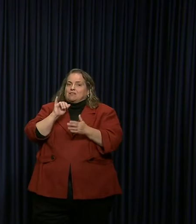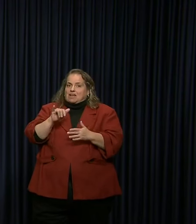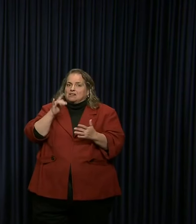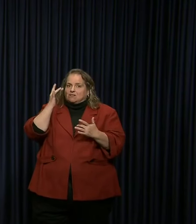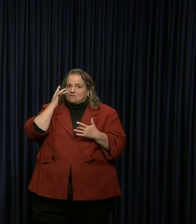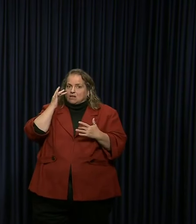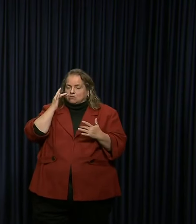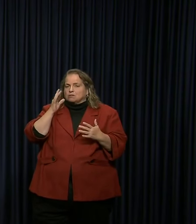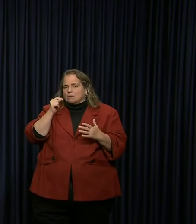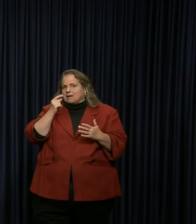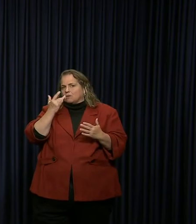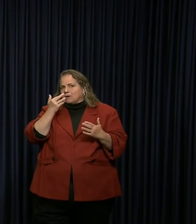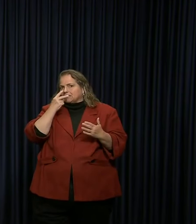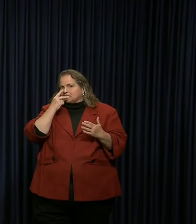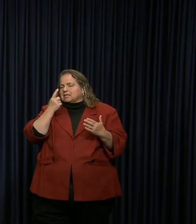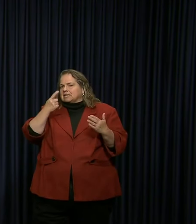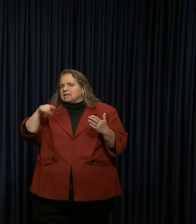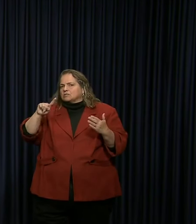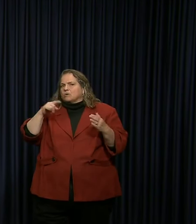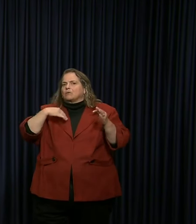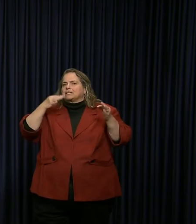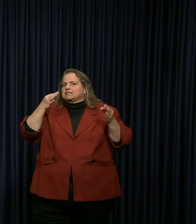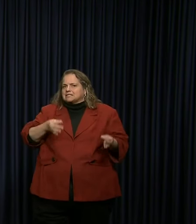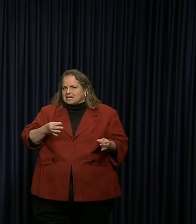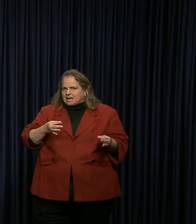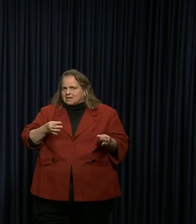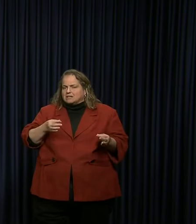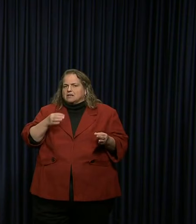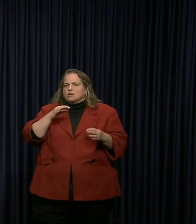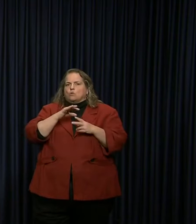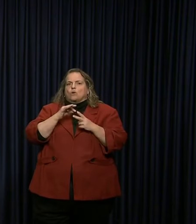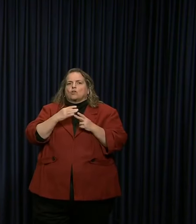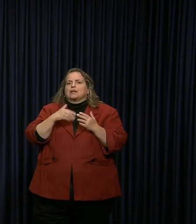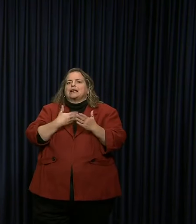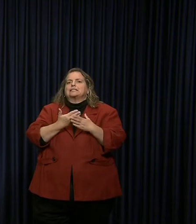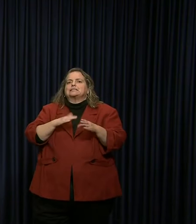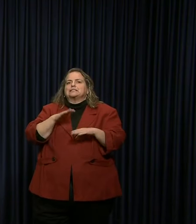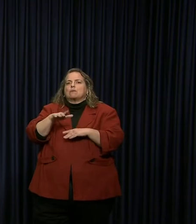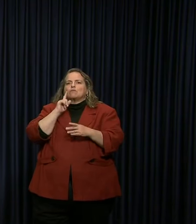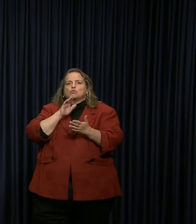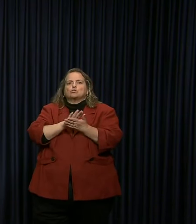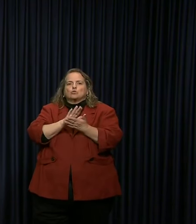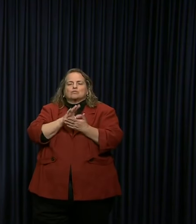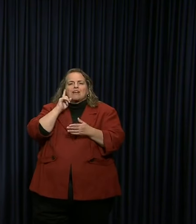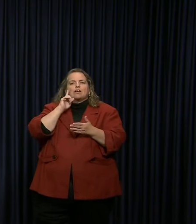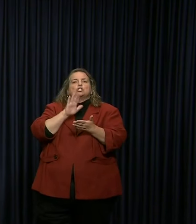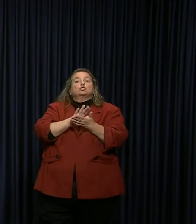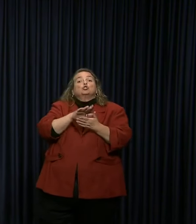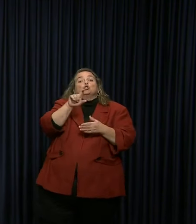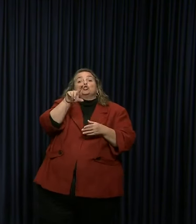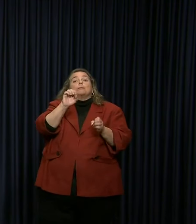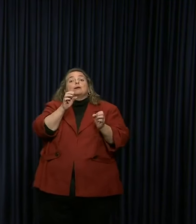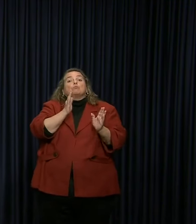that will be a big part of the decision that we make about what the next steps are. I think schools should at least prepare